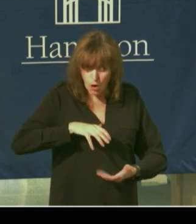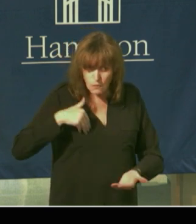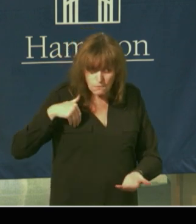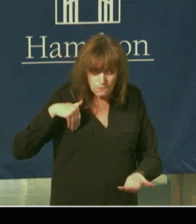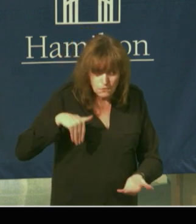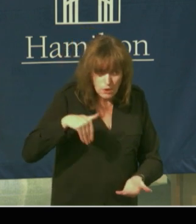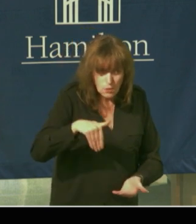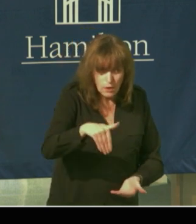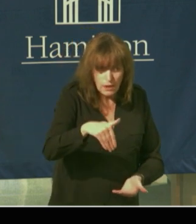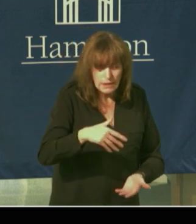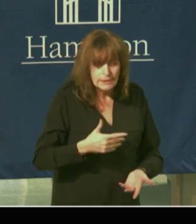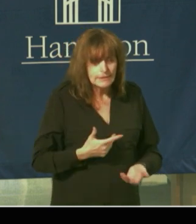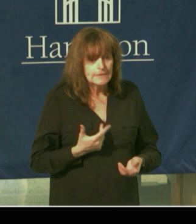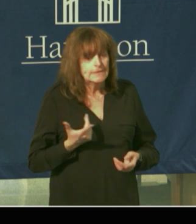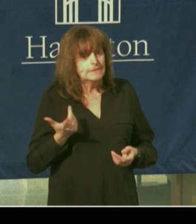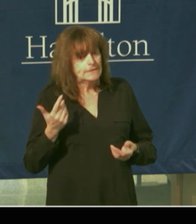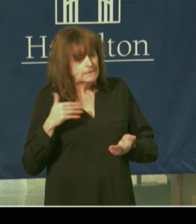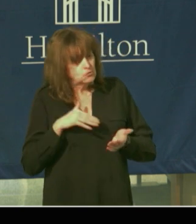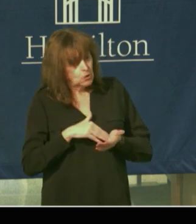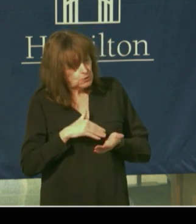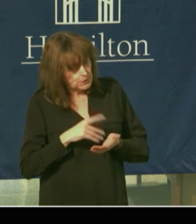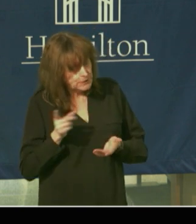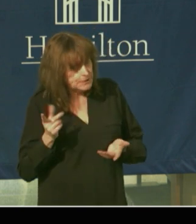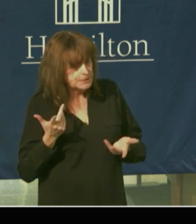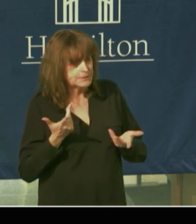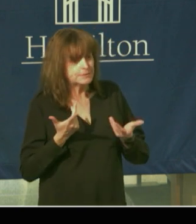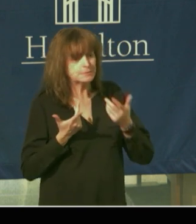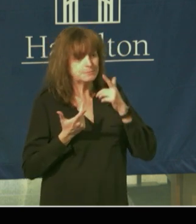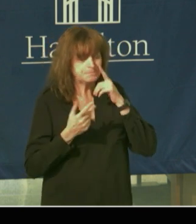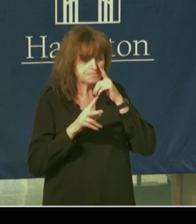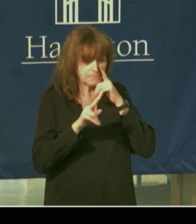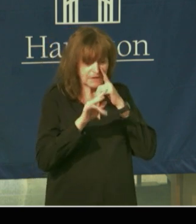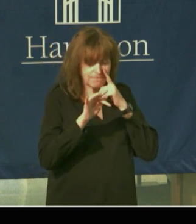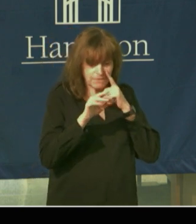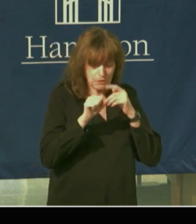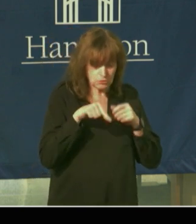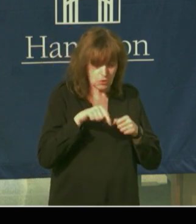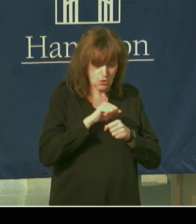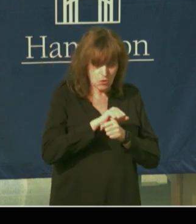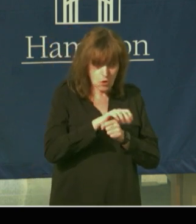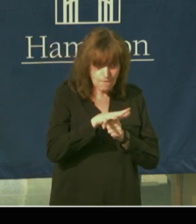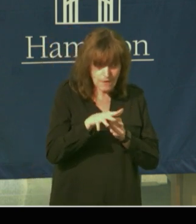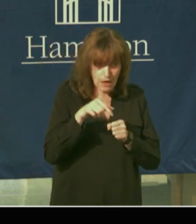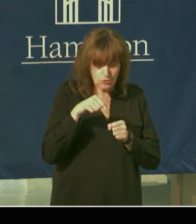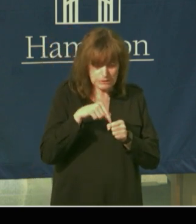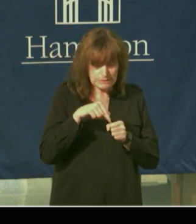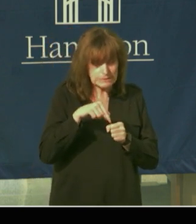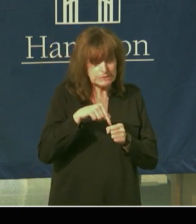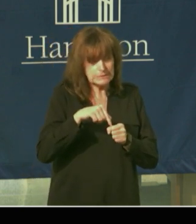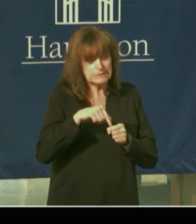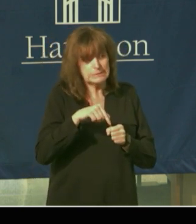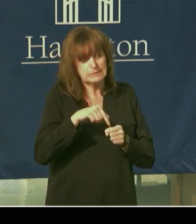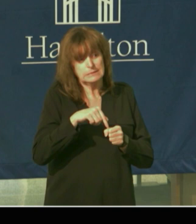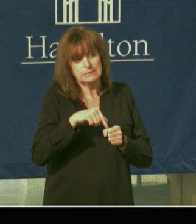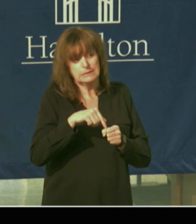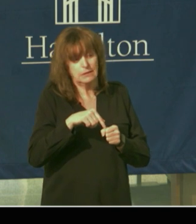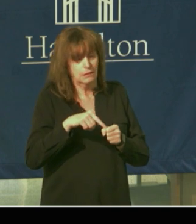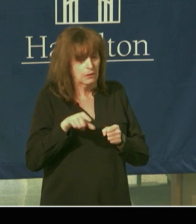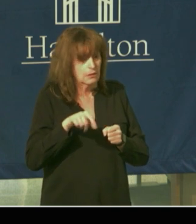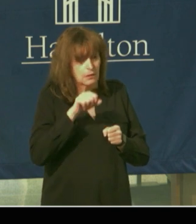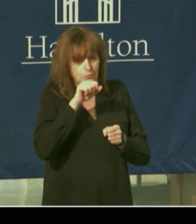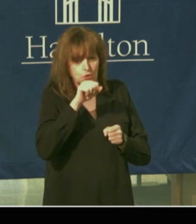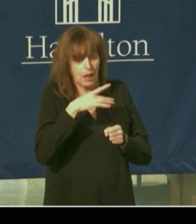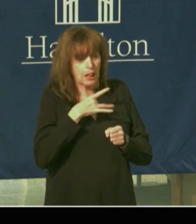I think part of what the virus needs is it needs somewhat of a moist environment to be able to, I think once it's